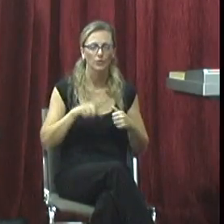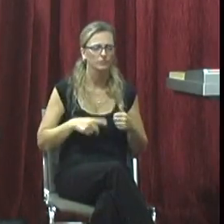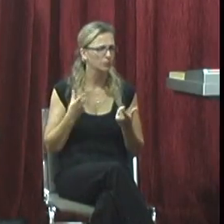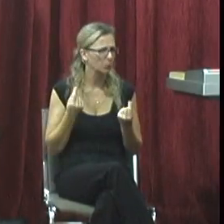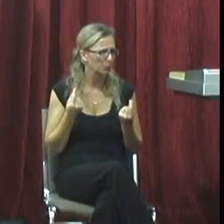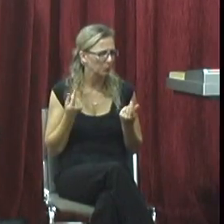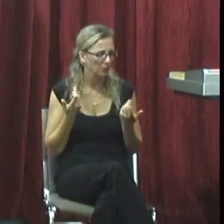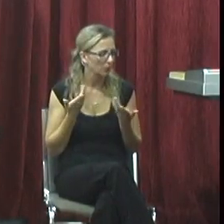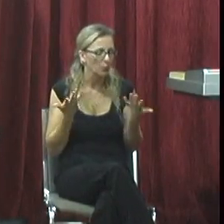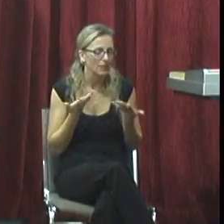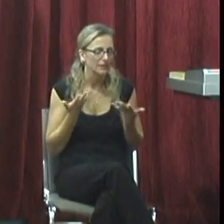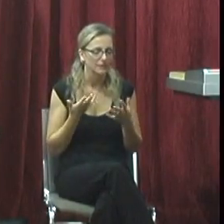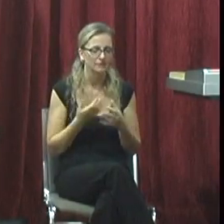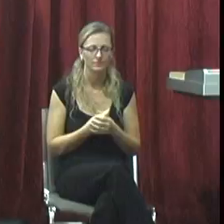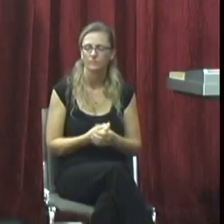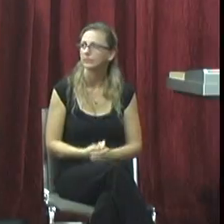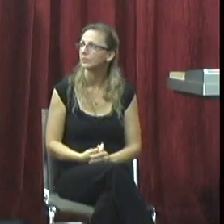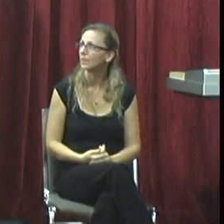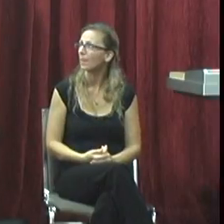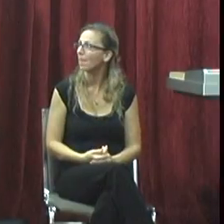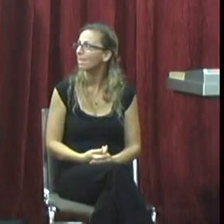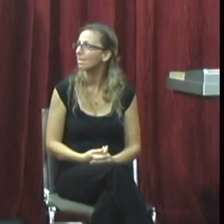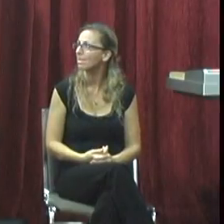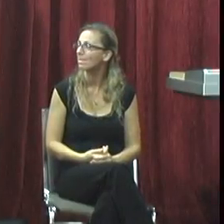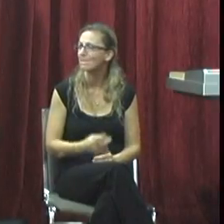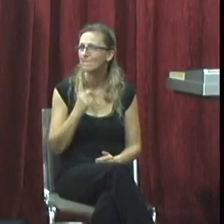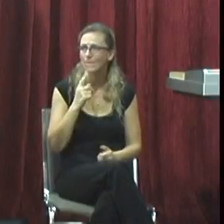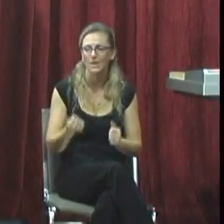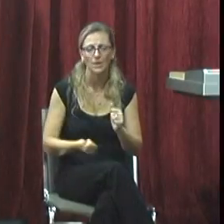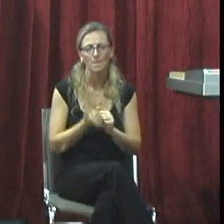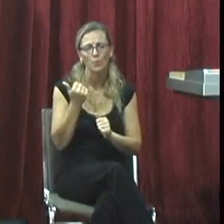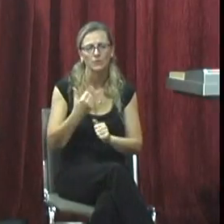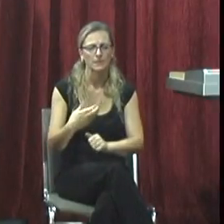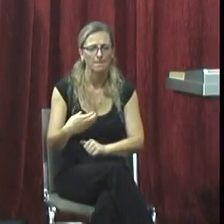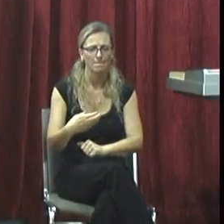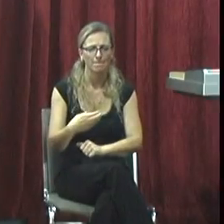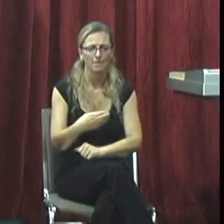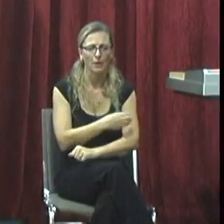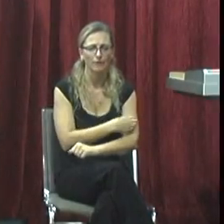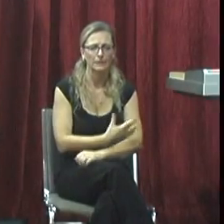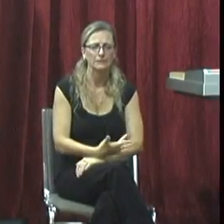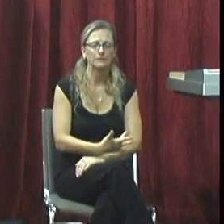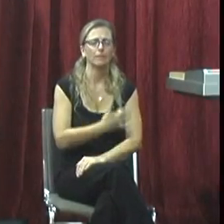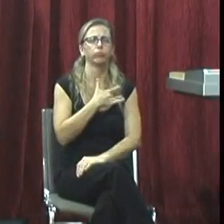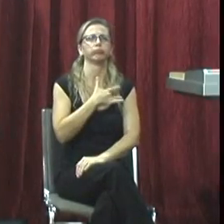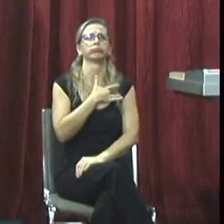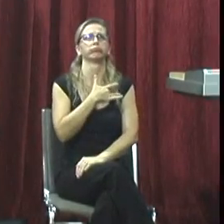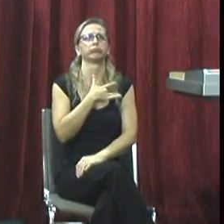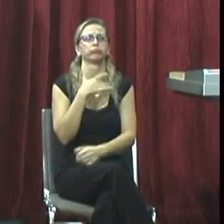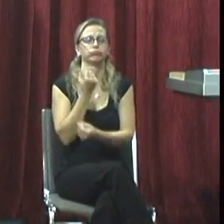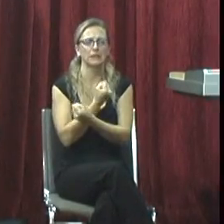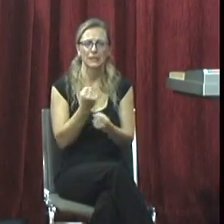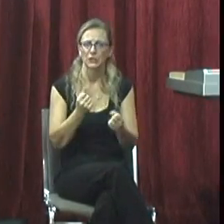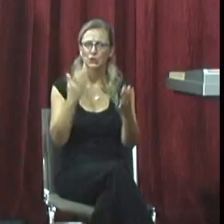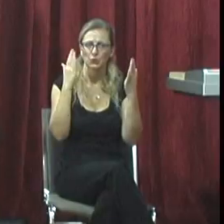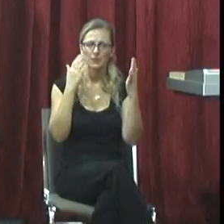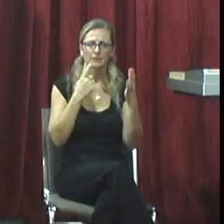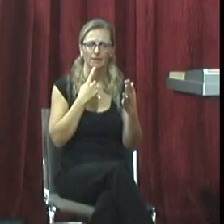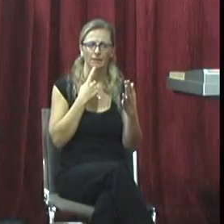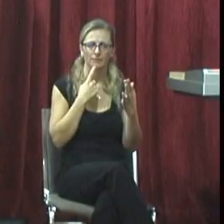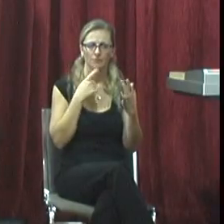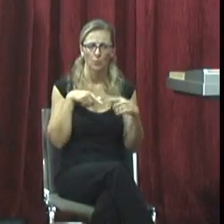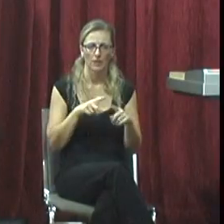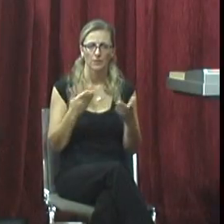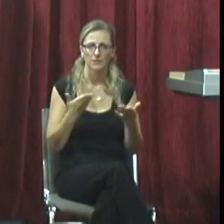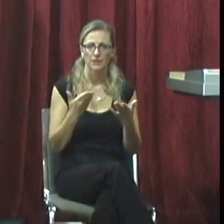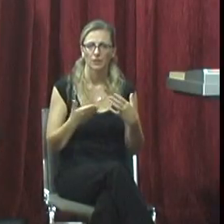is it? Well, we're going to look at one of the most powerful, convicting things that Yeshua said in all the time that he was here.